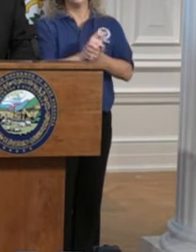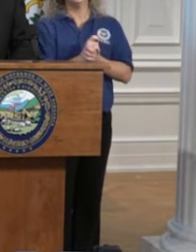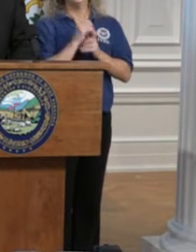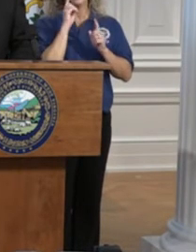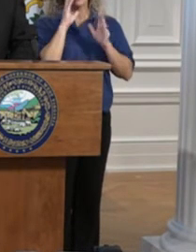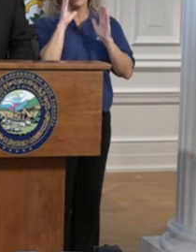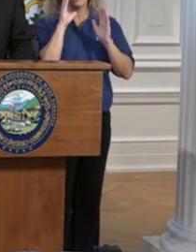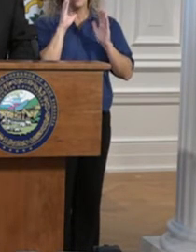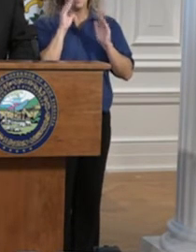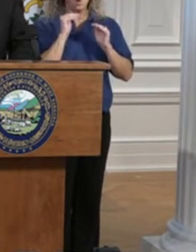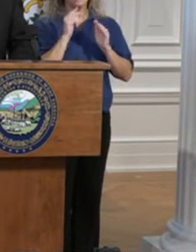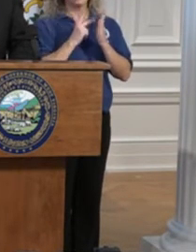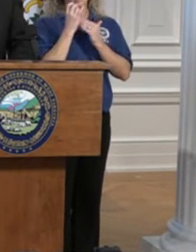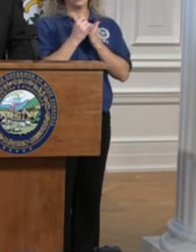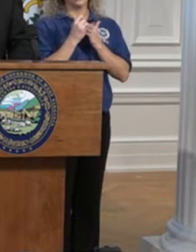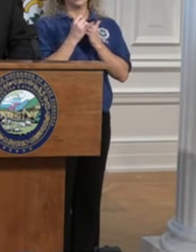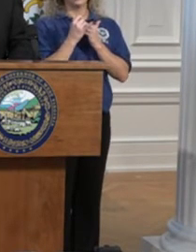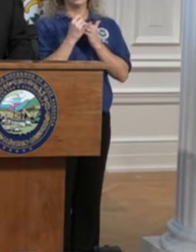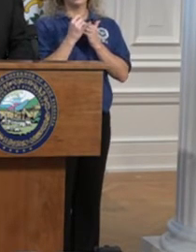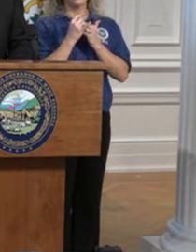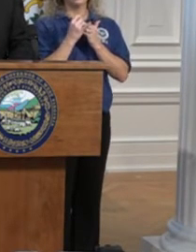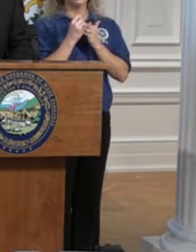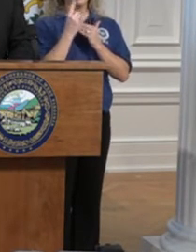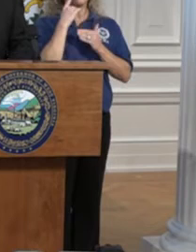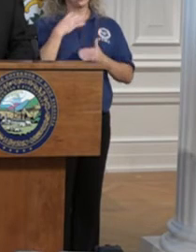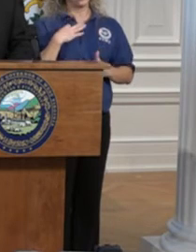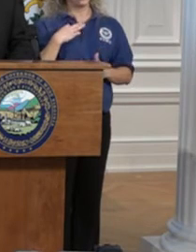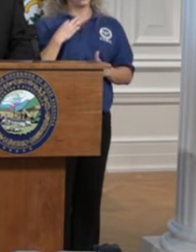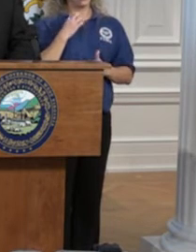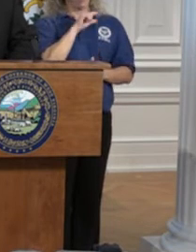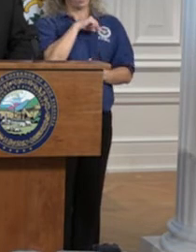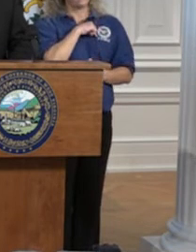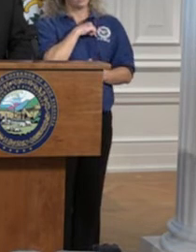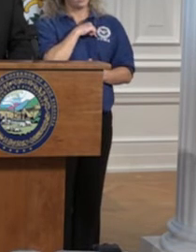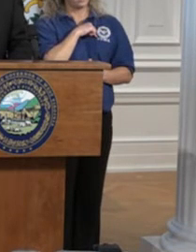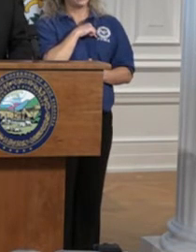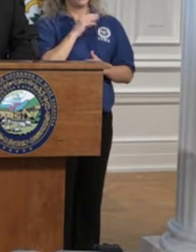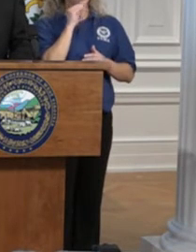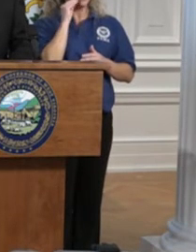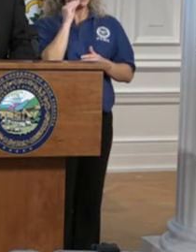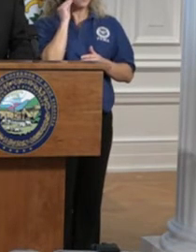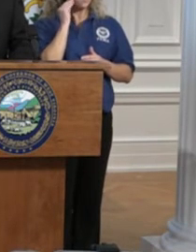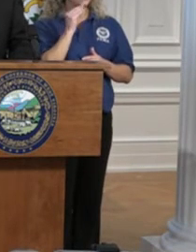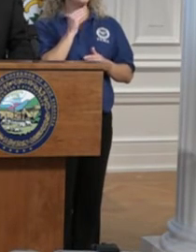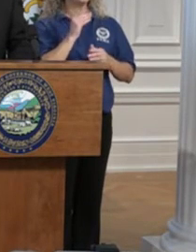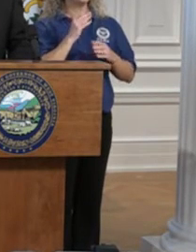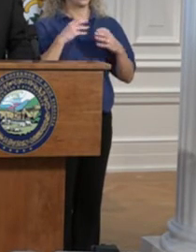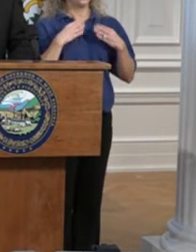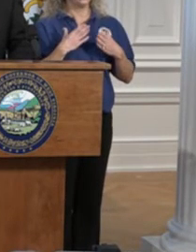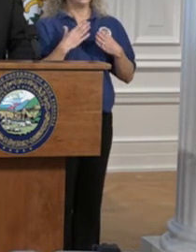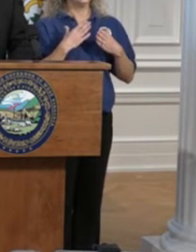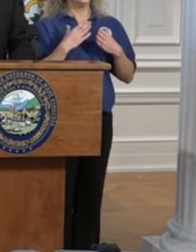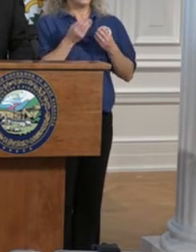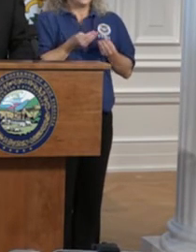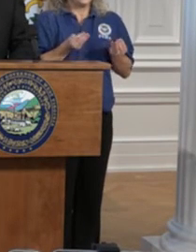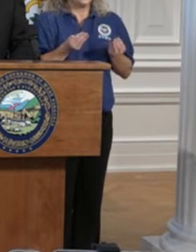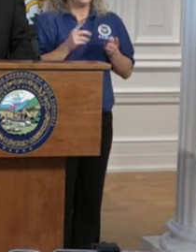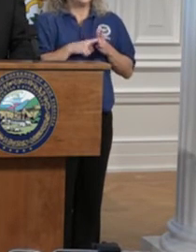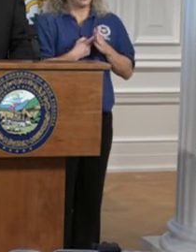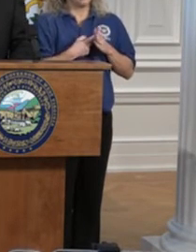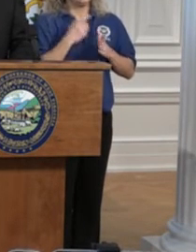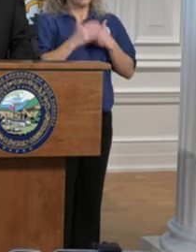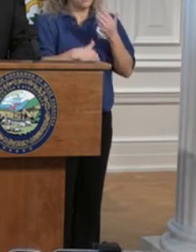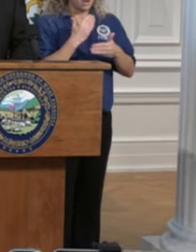HOPE project will make available to qualified homeowners free building materials to start the rebuilding process. This